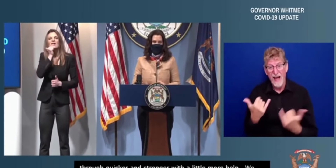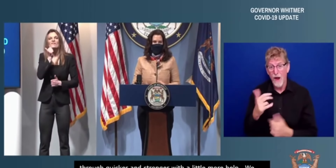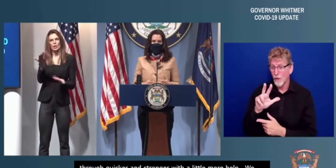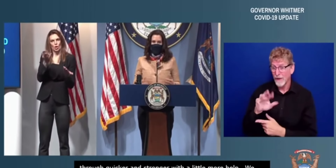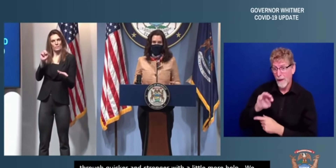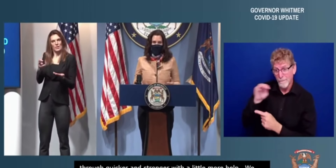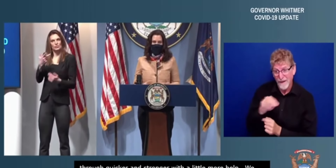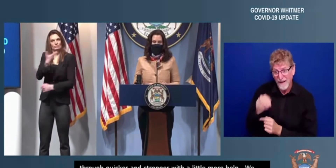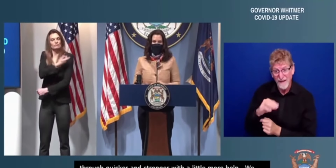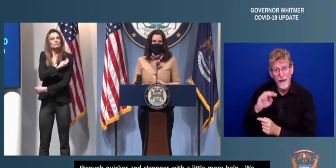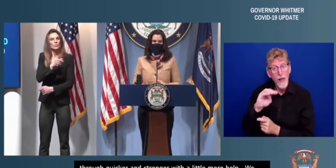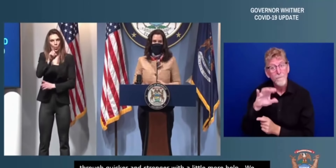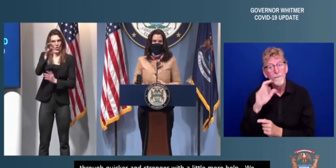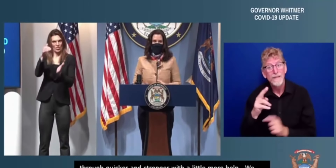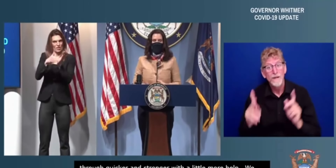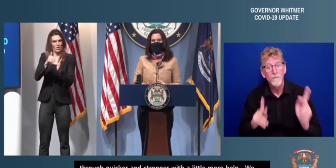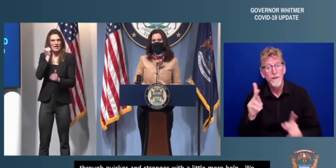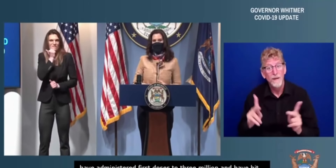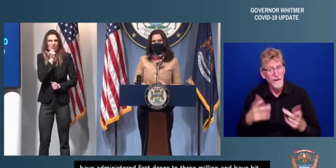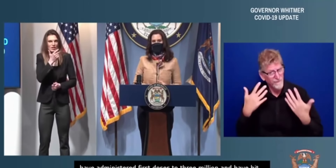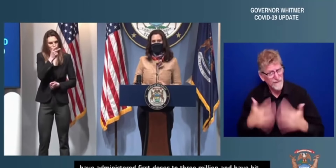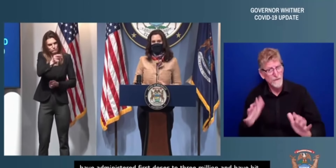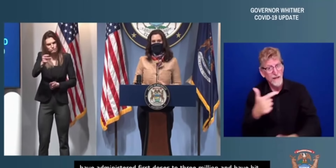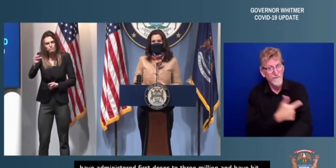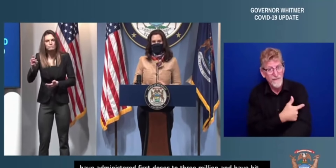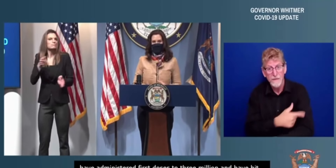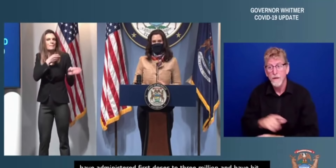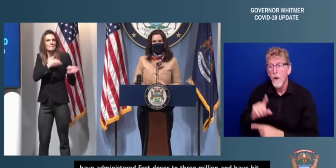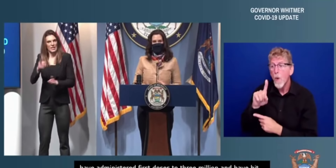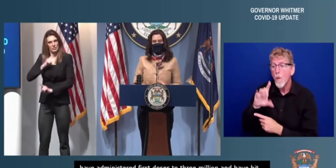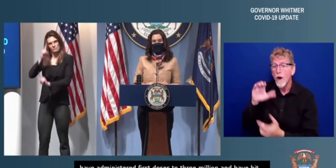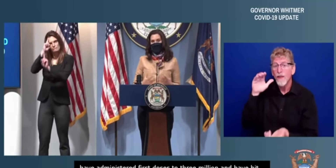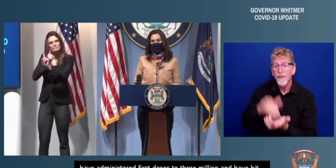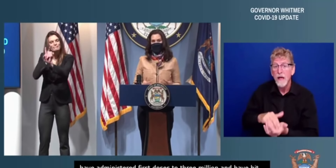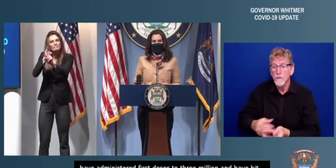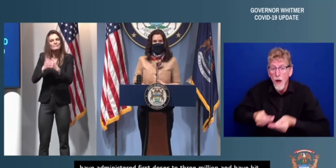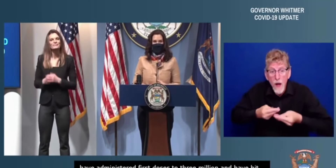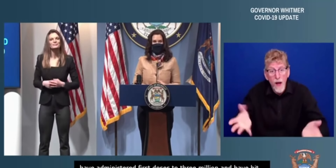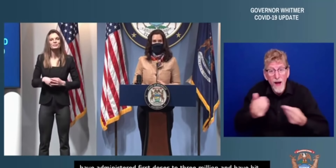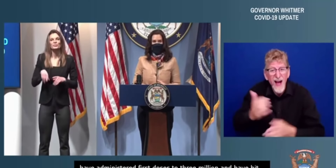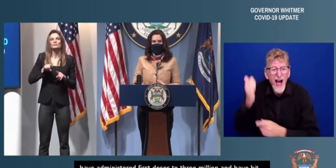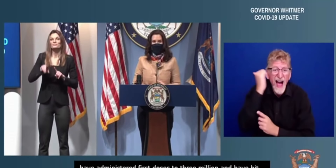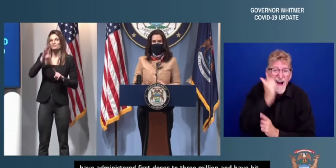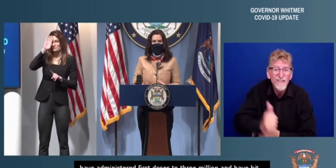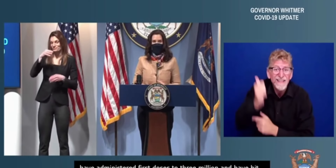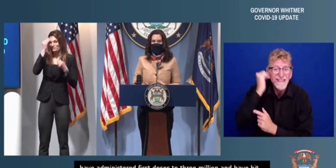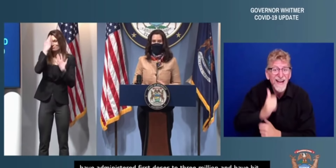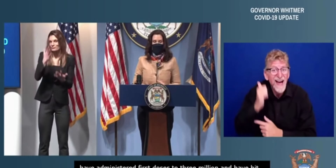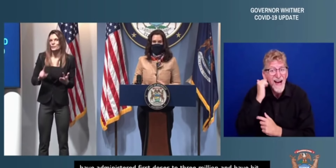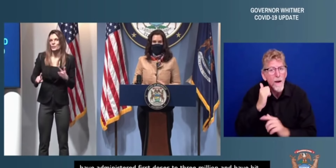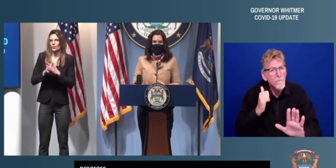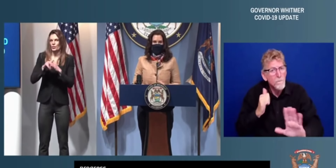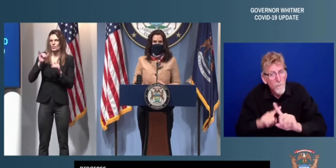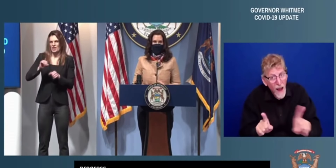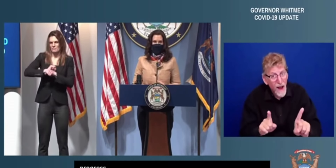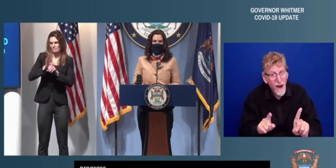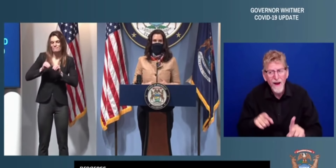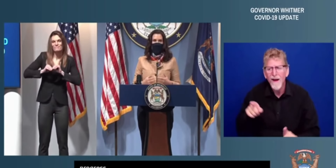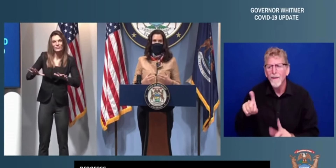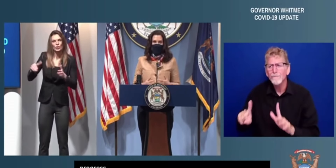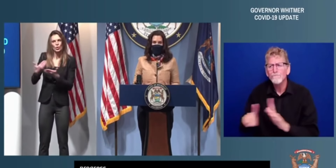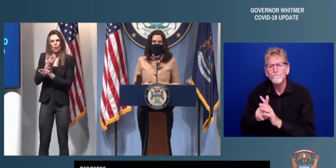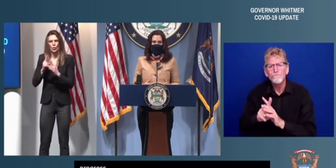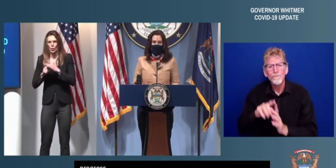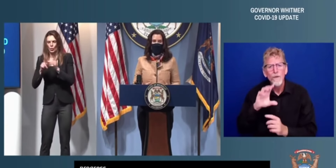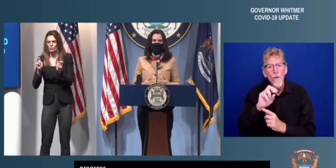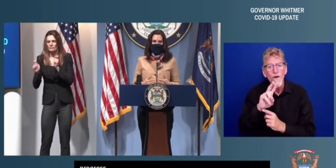day, which is great progress. But the variants in Michigan that we are facing right now won't be contained if